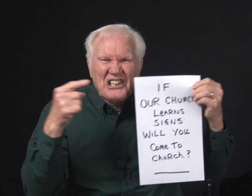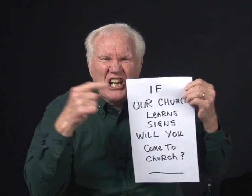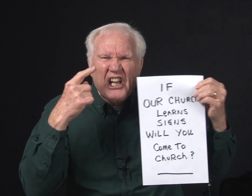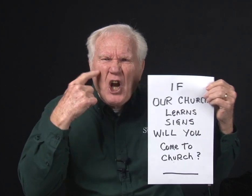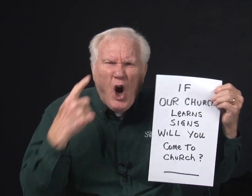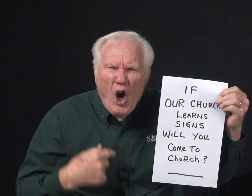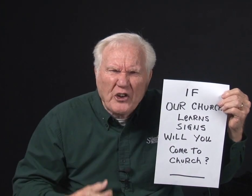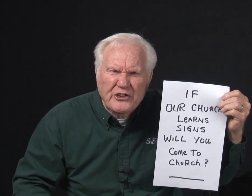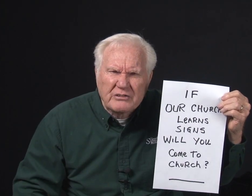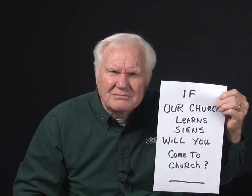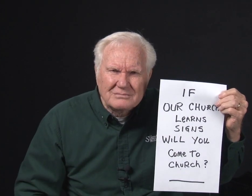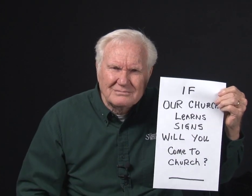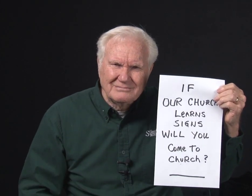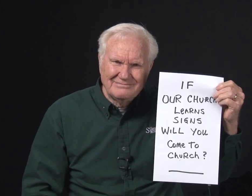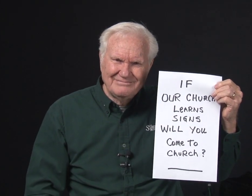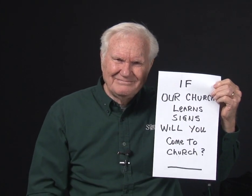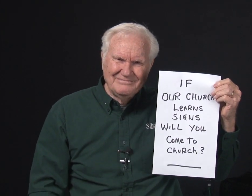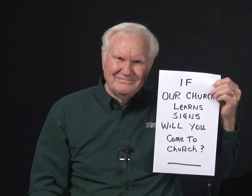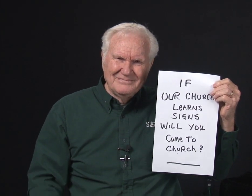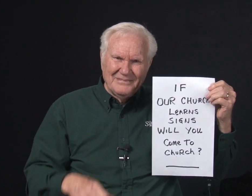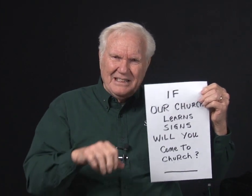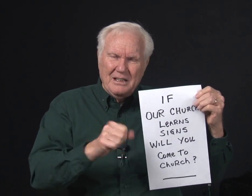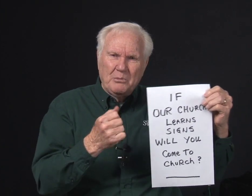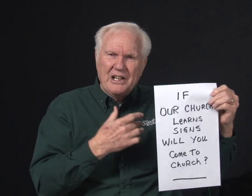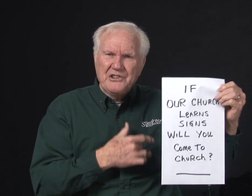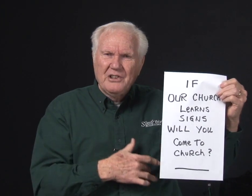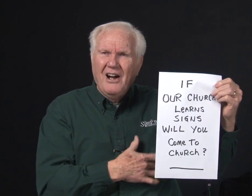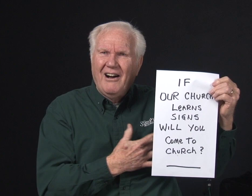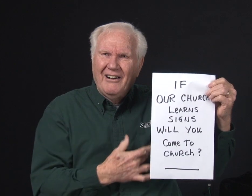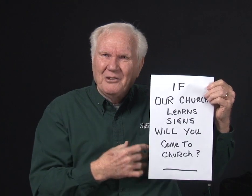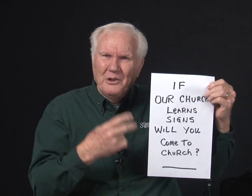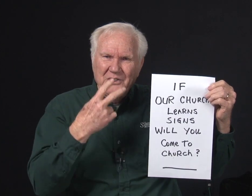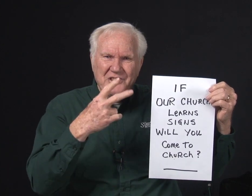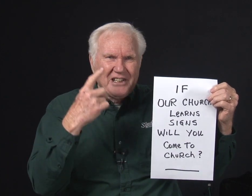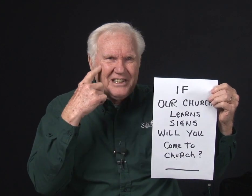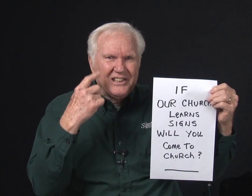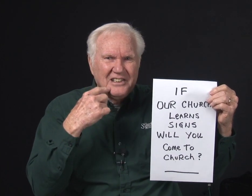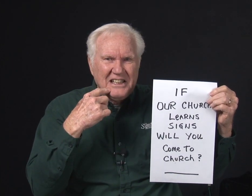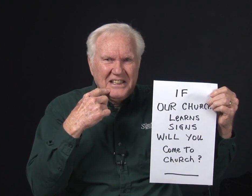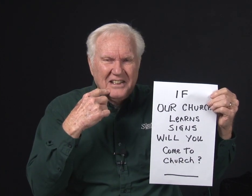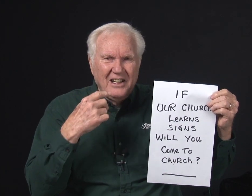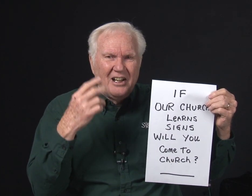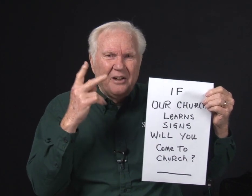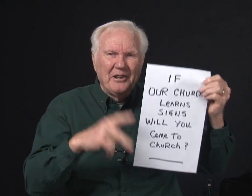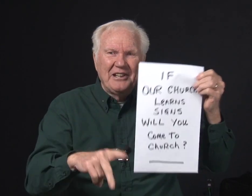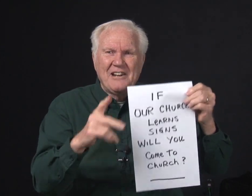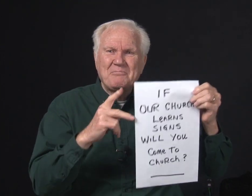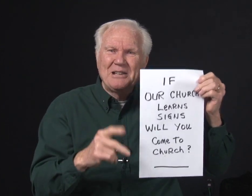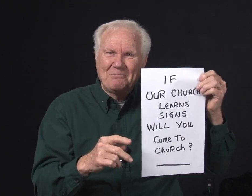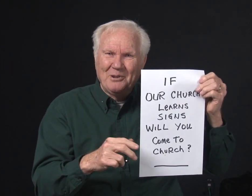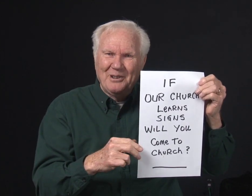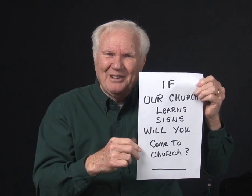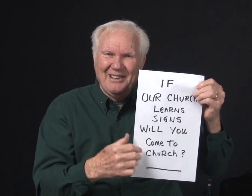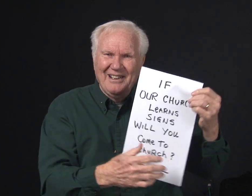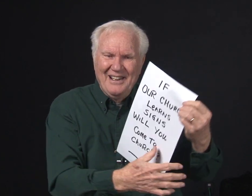until it hurts. And it breaks your heart when you see the need of the deaf people.